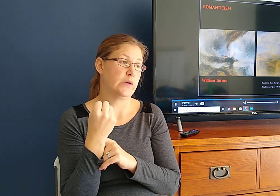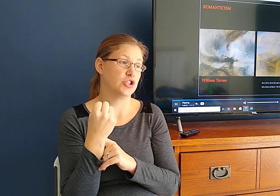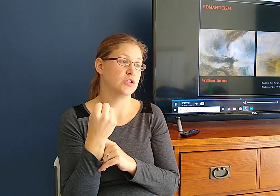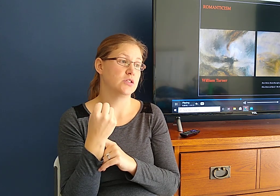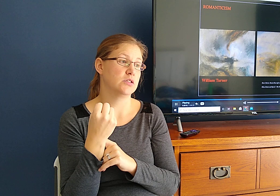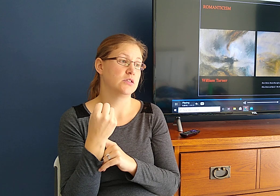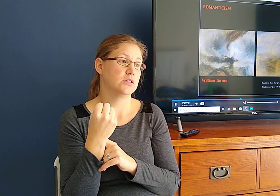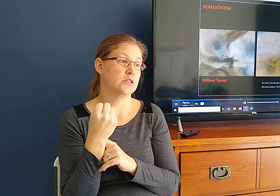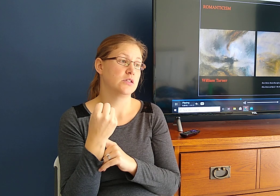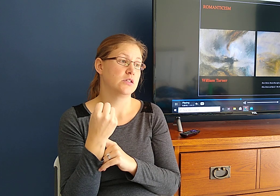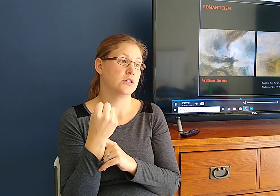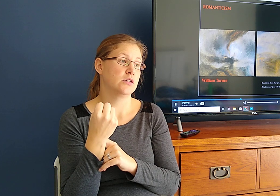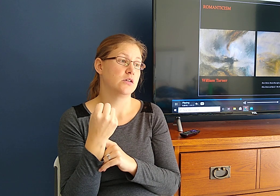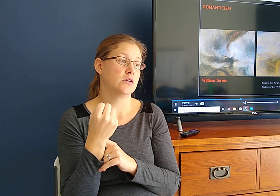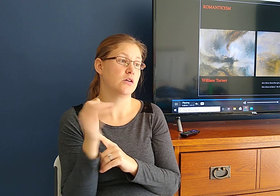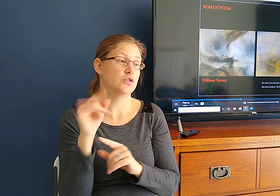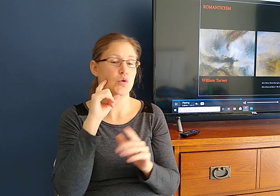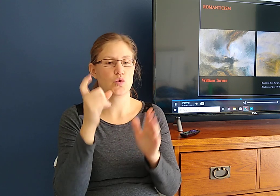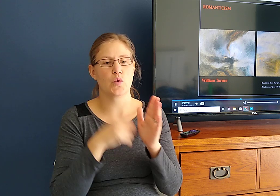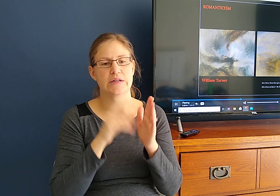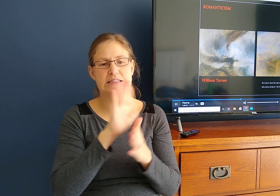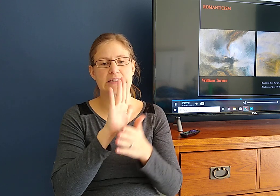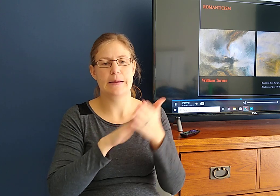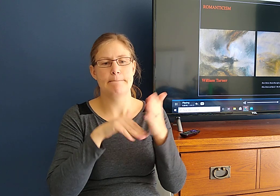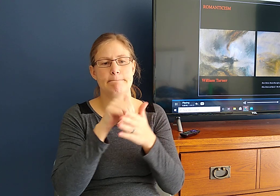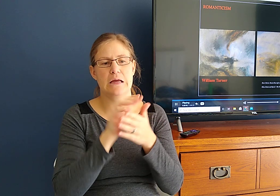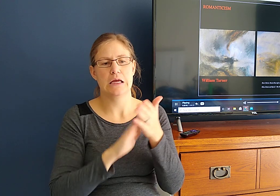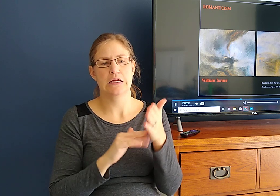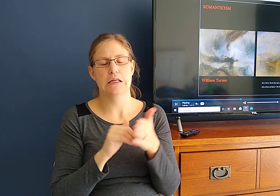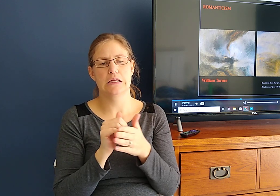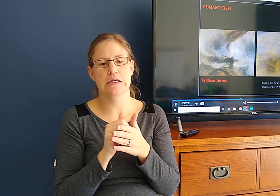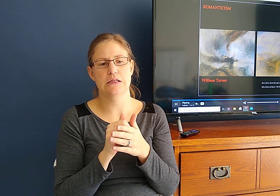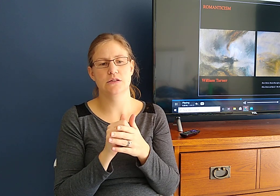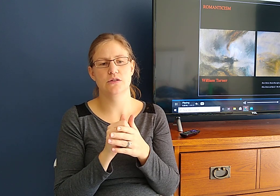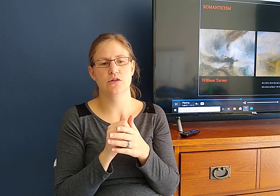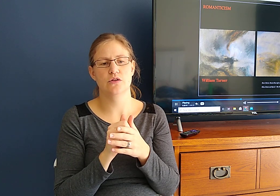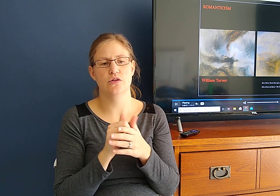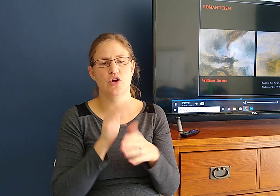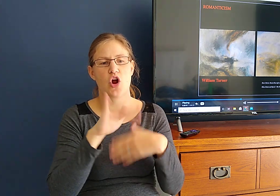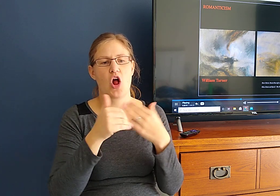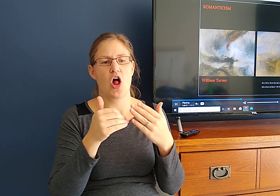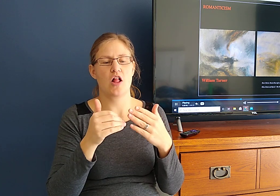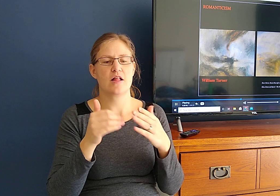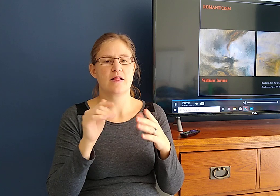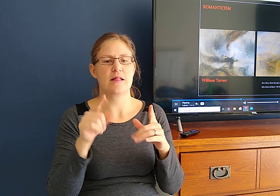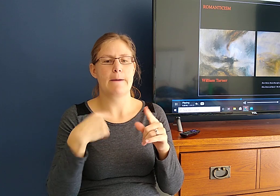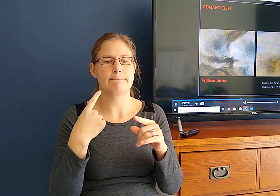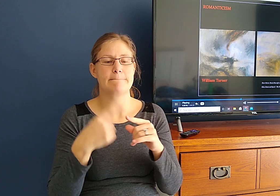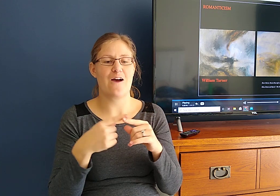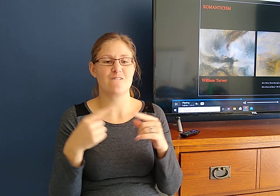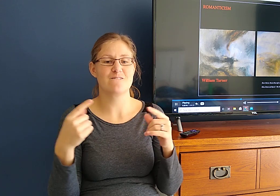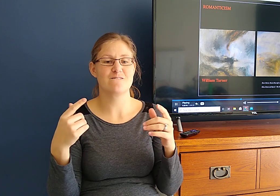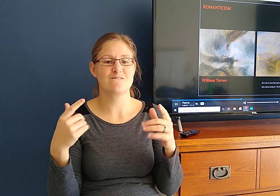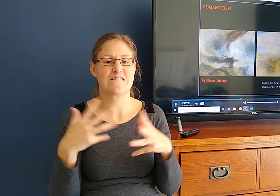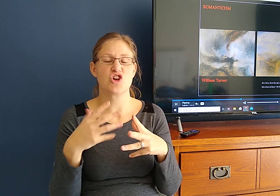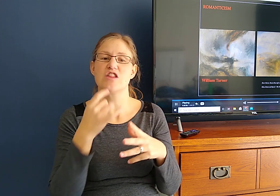Also, you notice that his paintings, they're all about atmosphere and the light that filters through